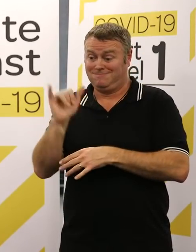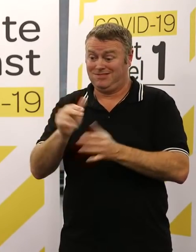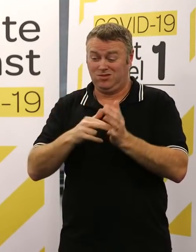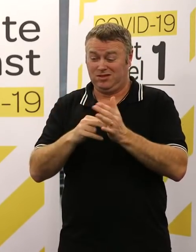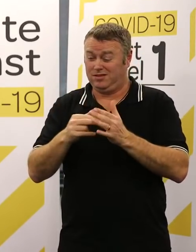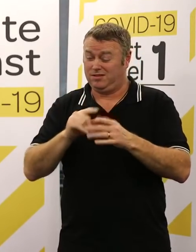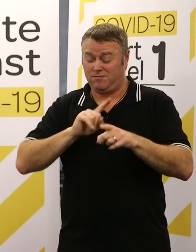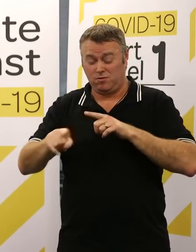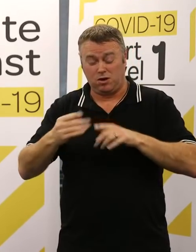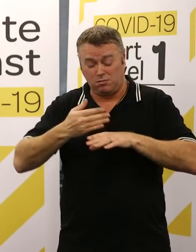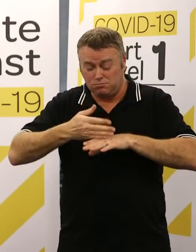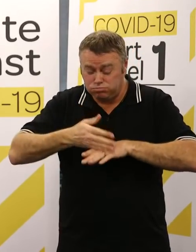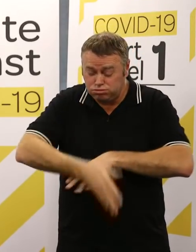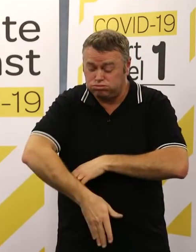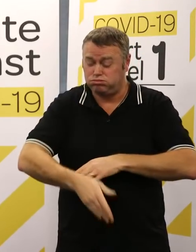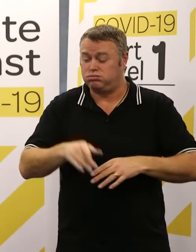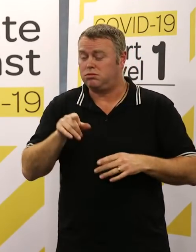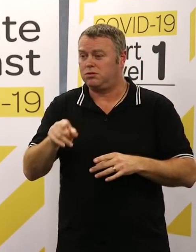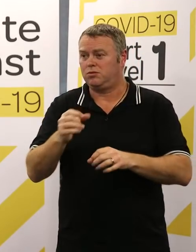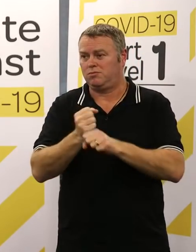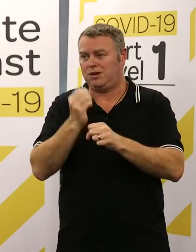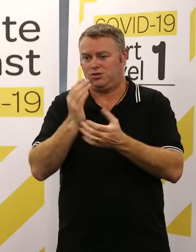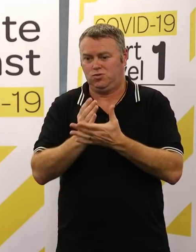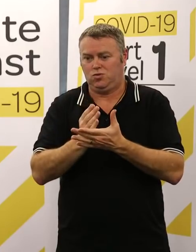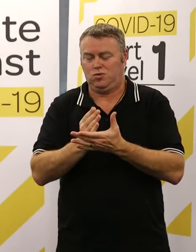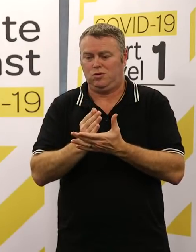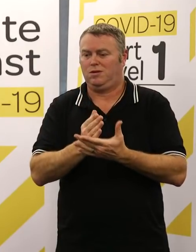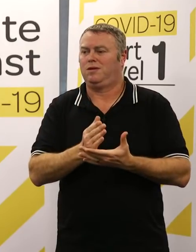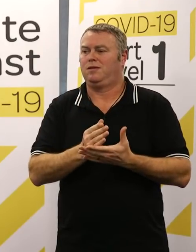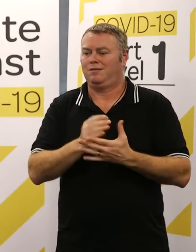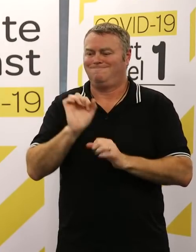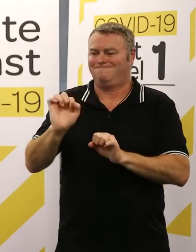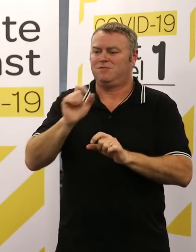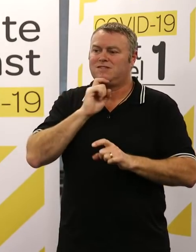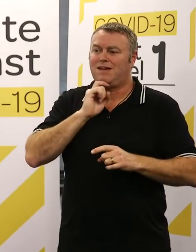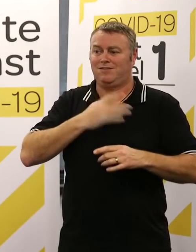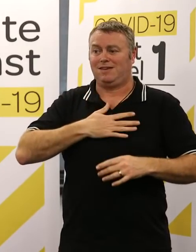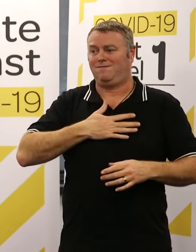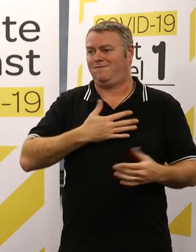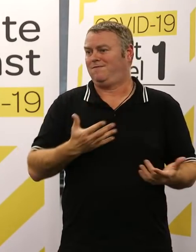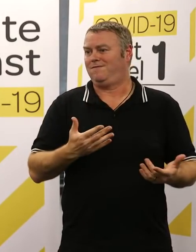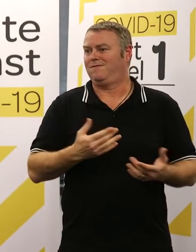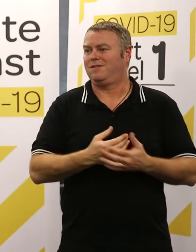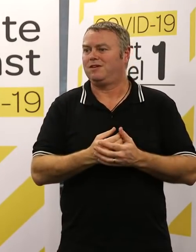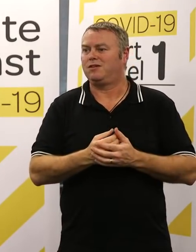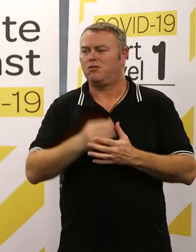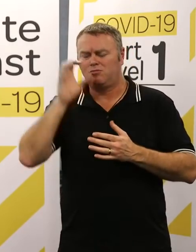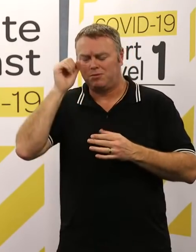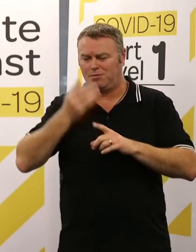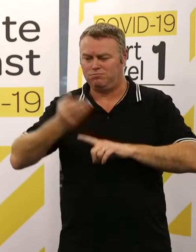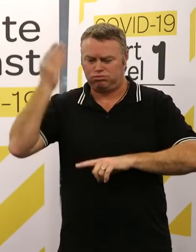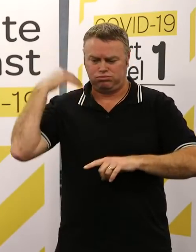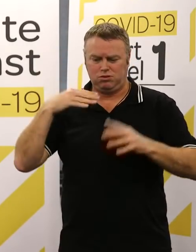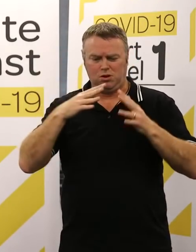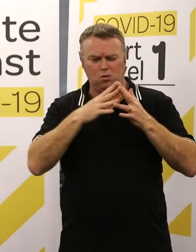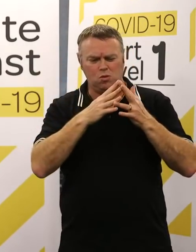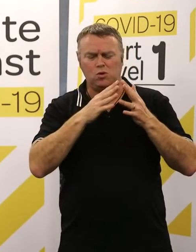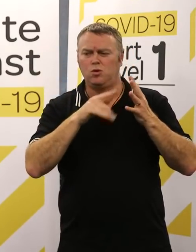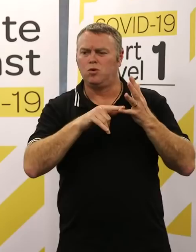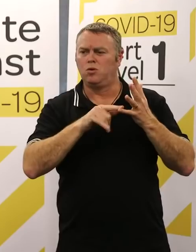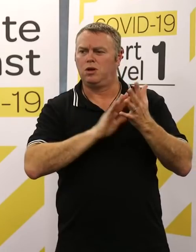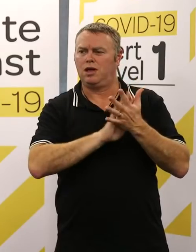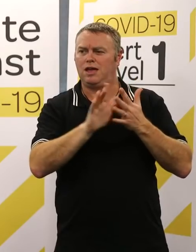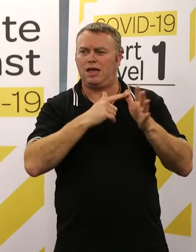that the crew who were on that flight were volunteers. This is at an early time when we knew very little about the virus and the